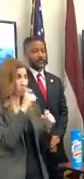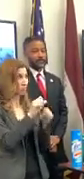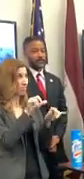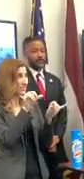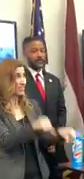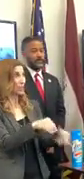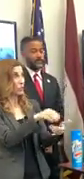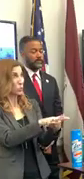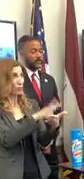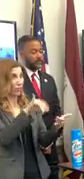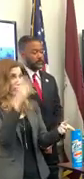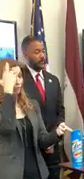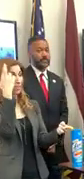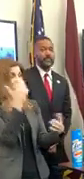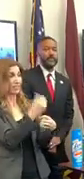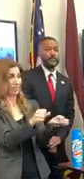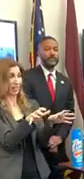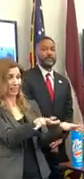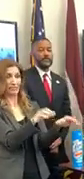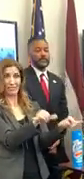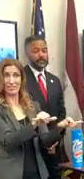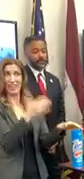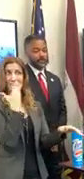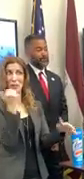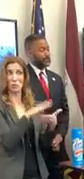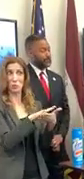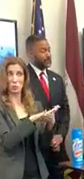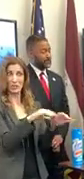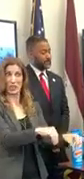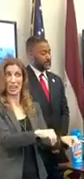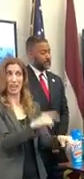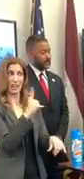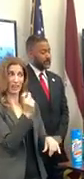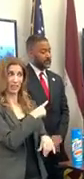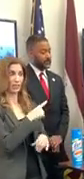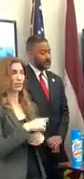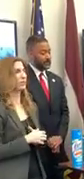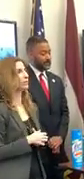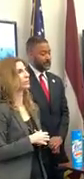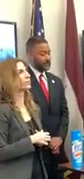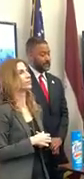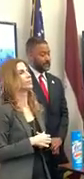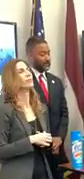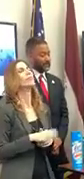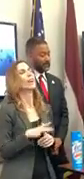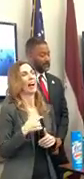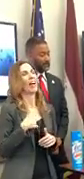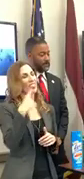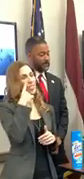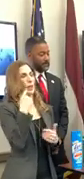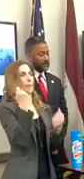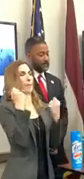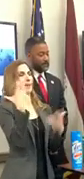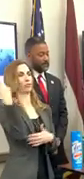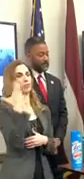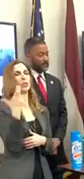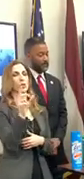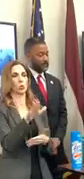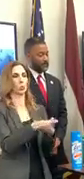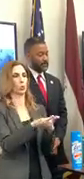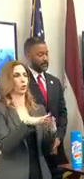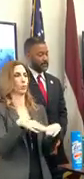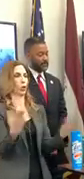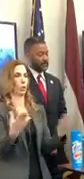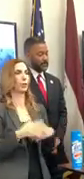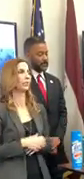school for that reason, and as well as the other reasons you're mentioning? I think that there are many reasons why a school should stay open, and it's very hard